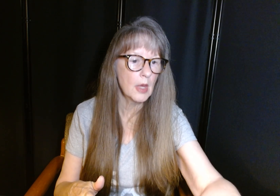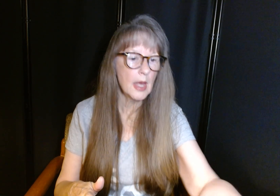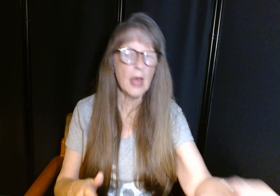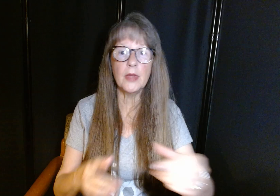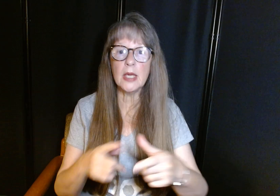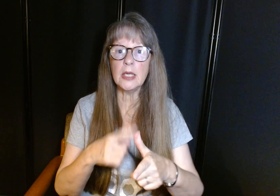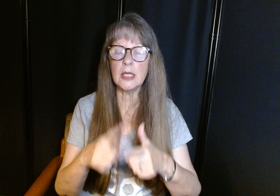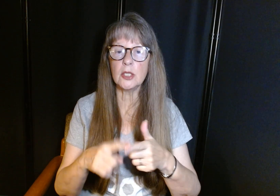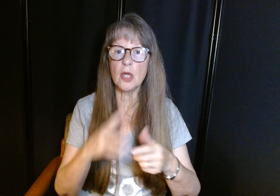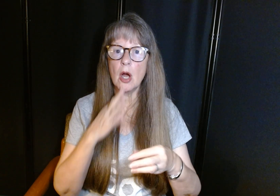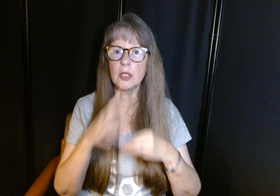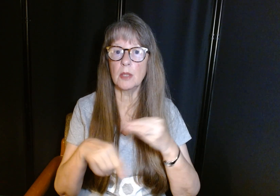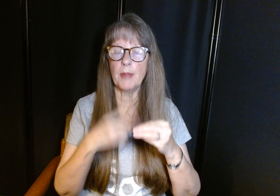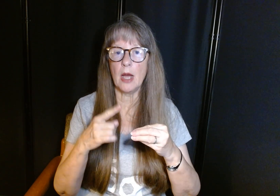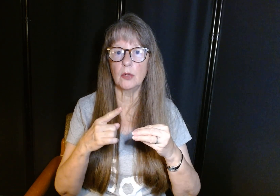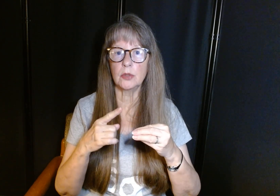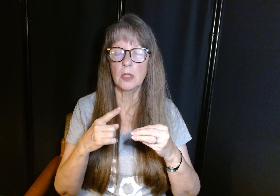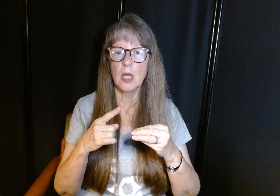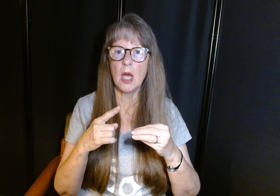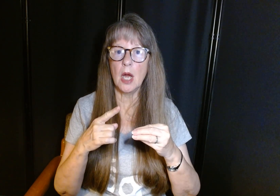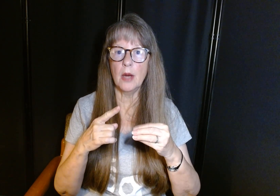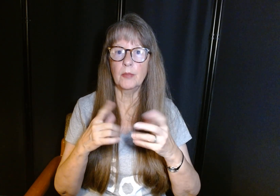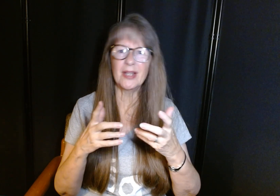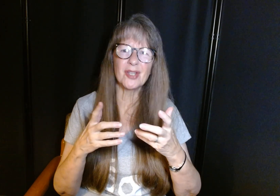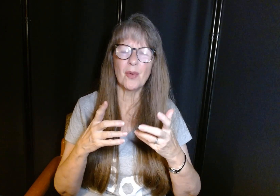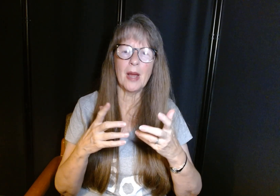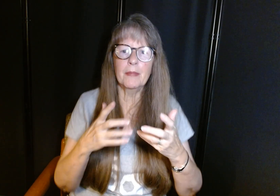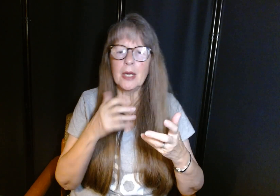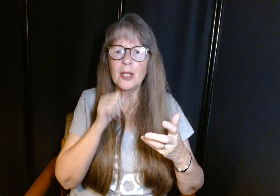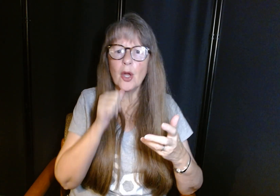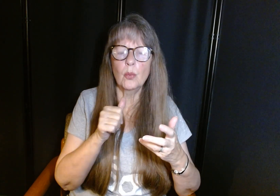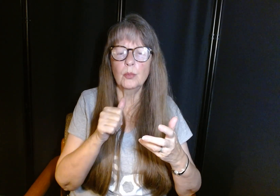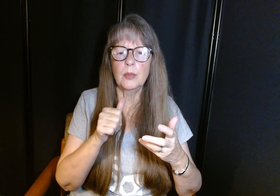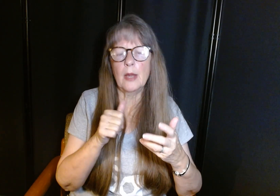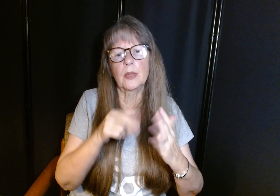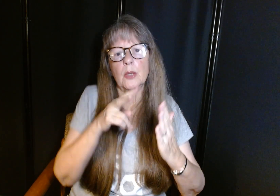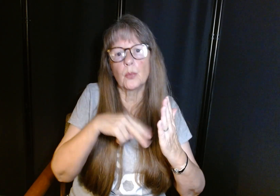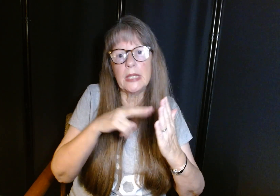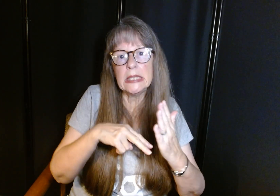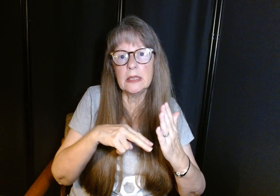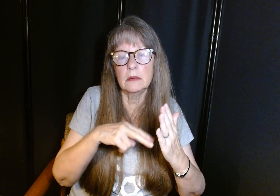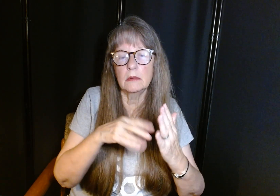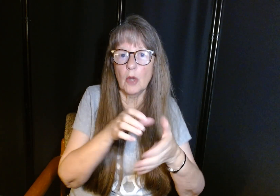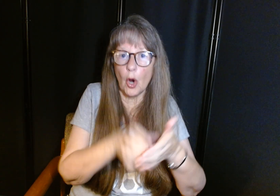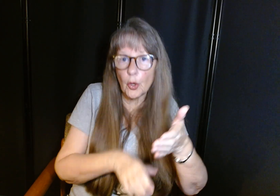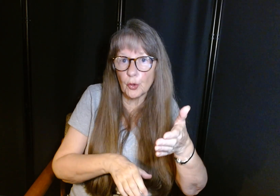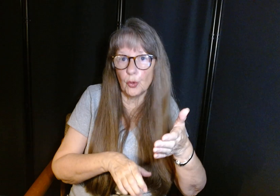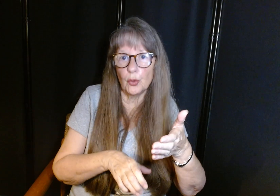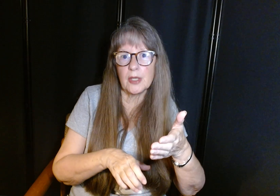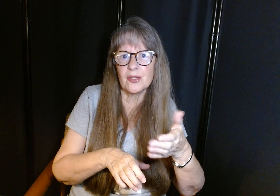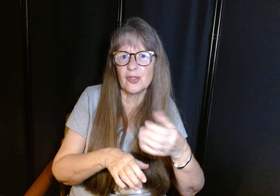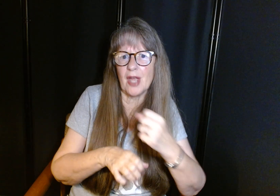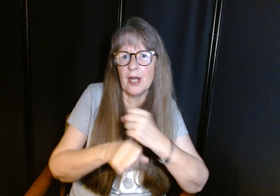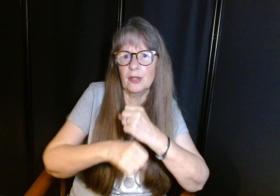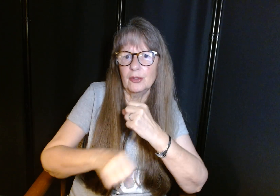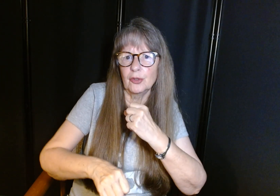and then it talks about, and so I'm not going to go and really read the article because it's kind of